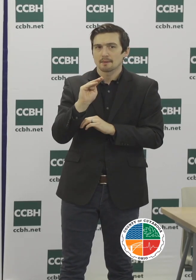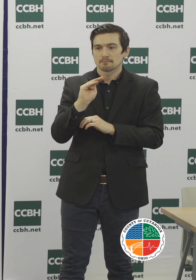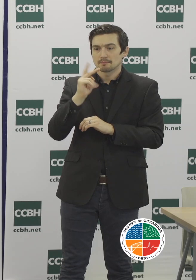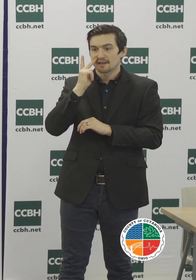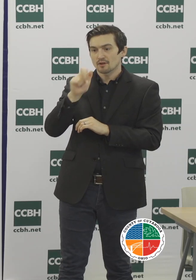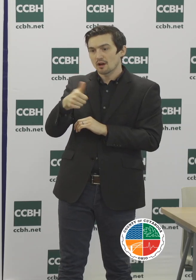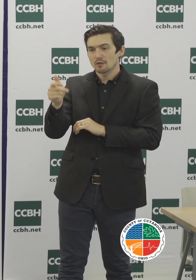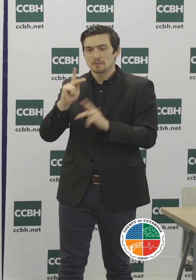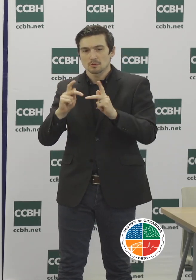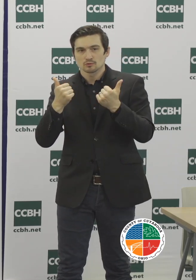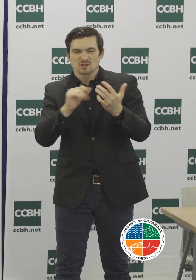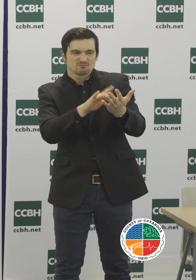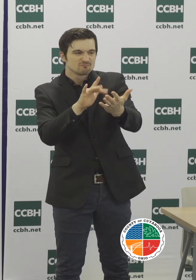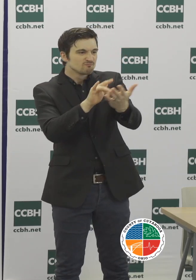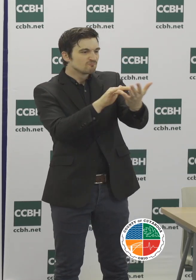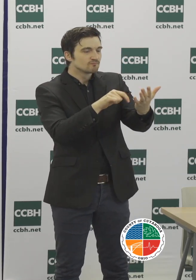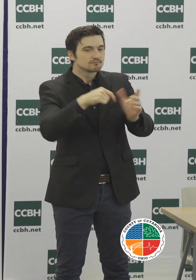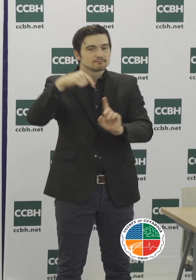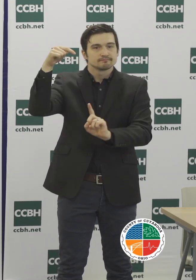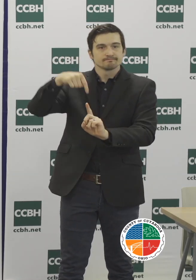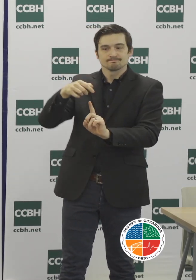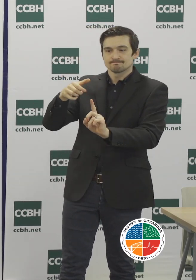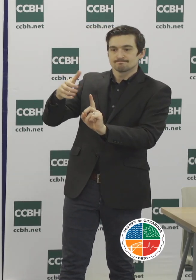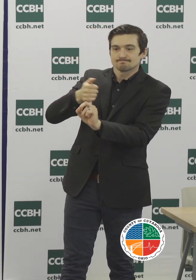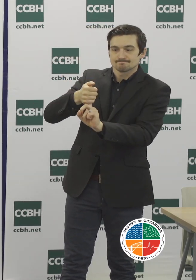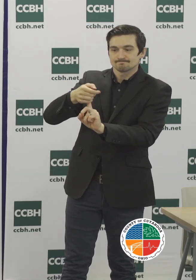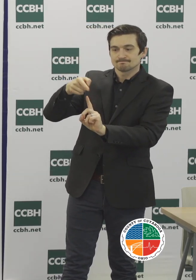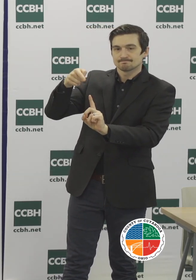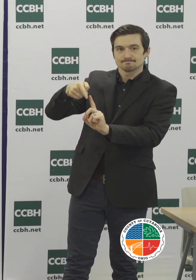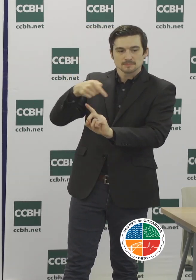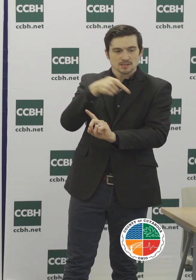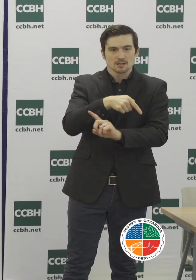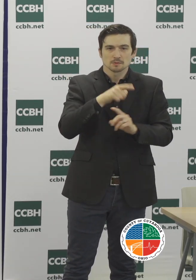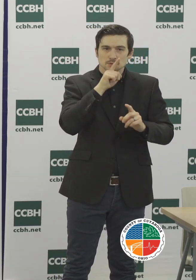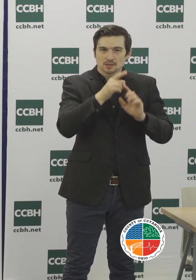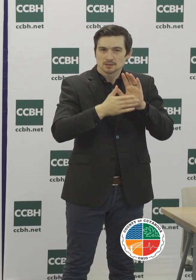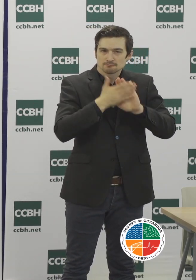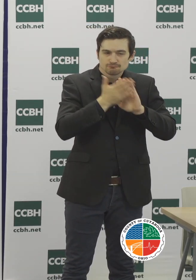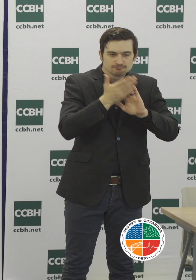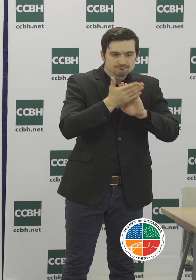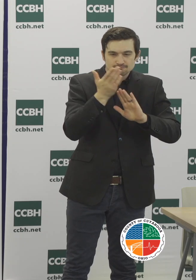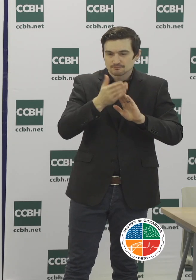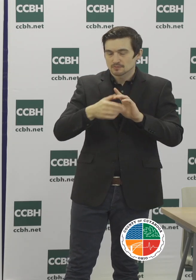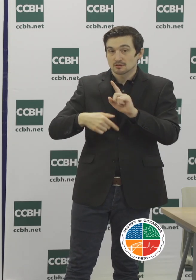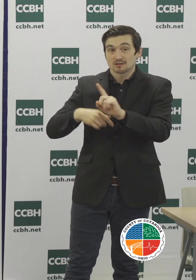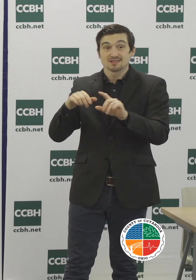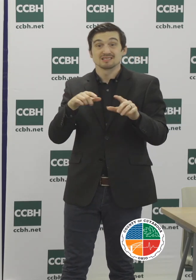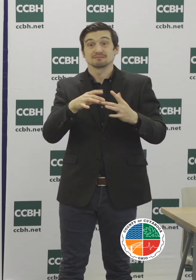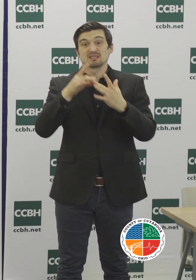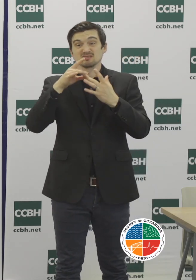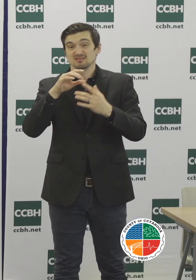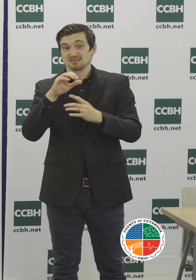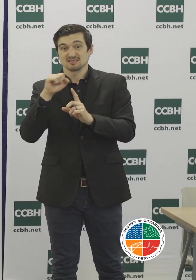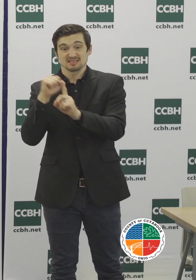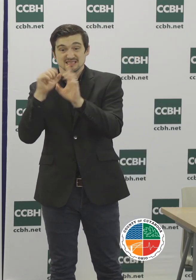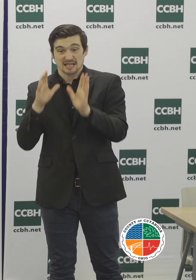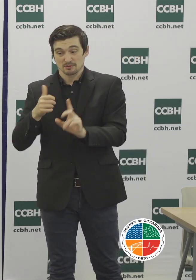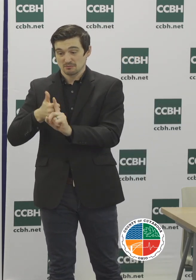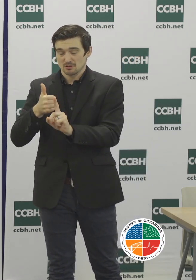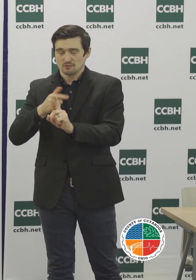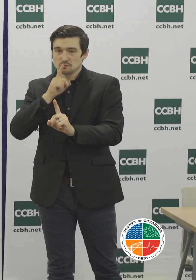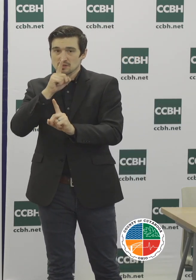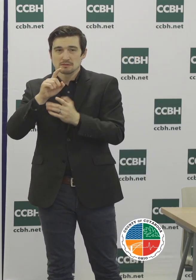advantage of our residents. And they've been very, very busy, those scammers, during COVID. This week,